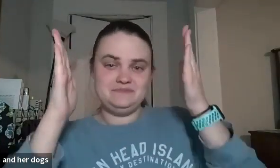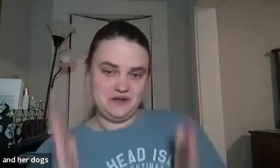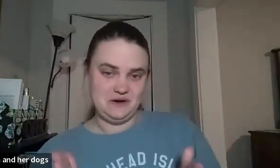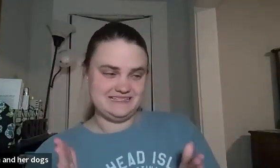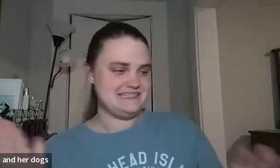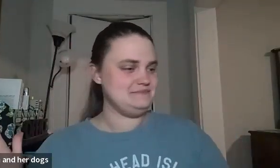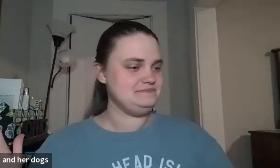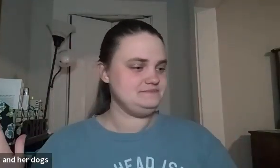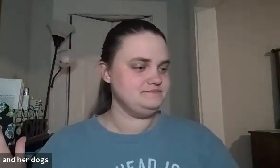Artist.